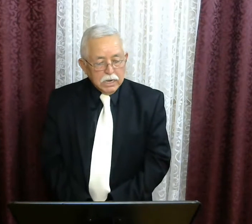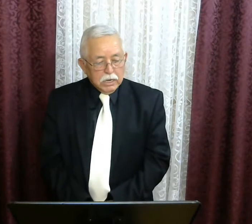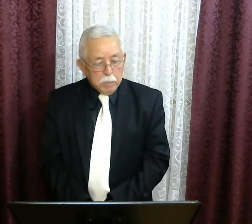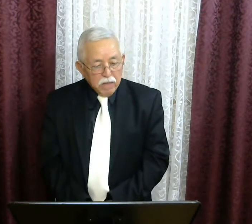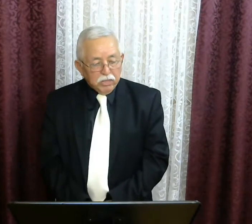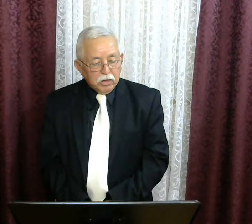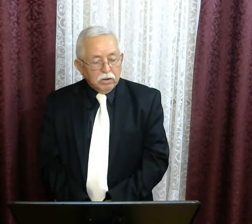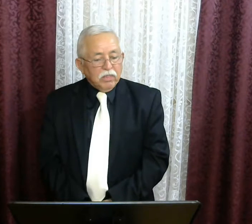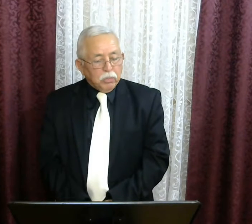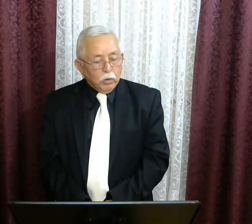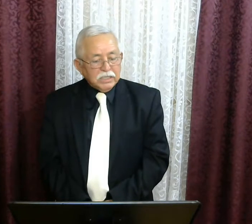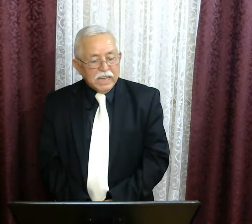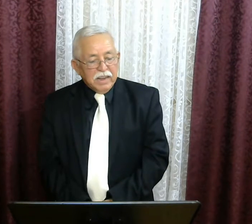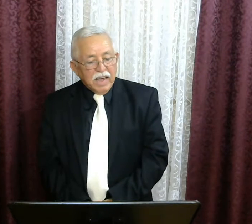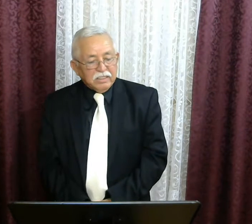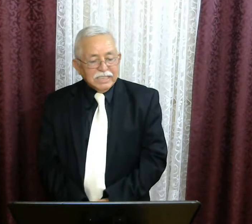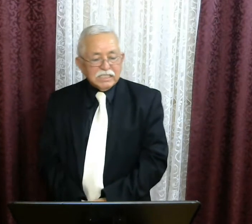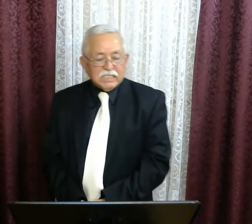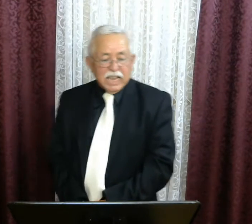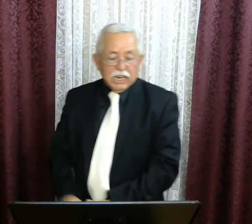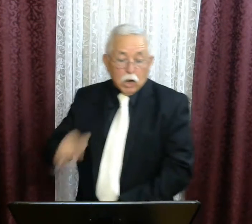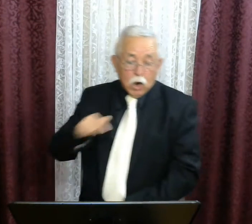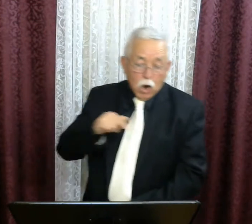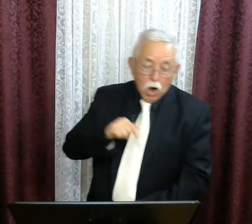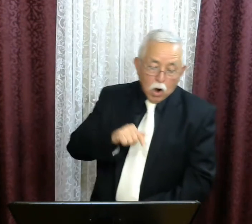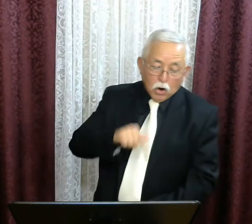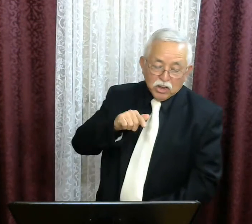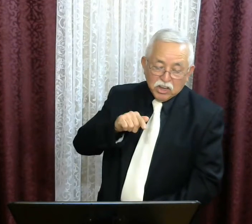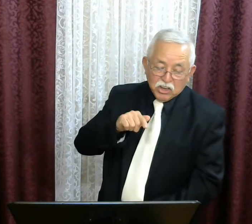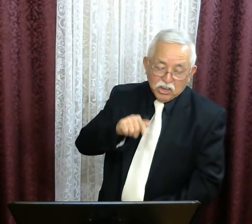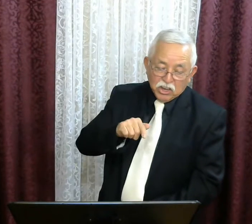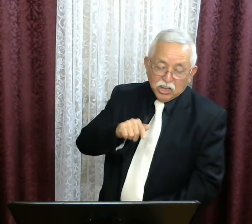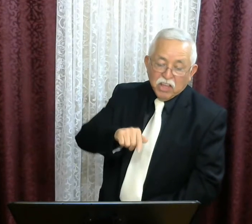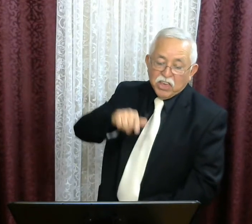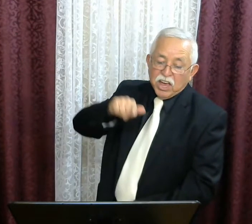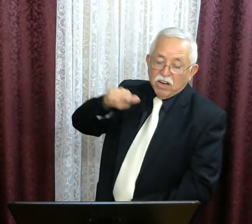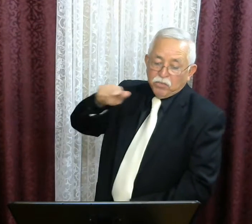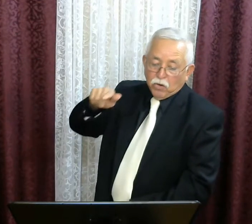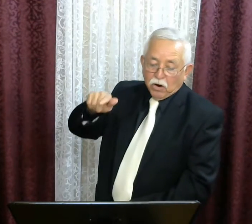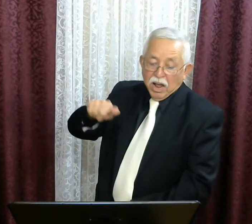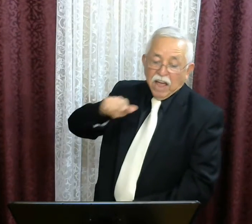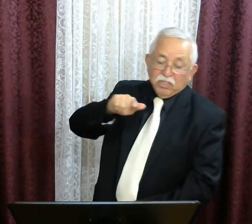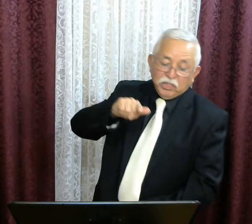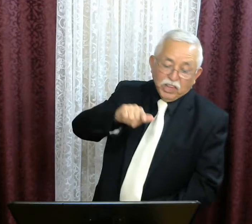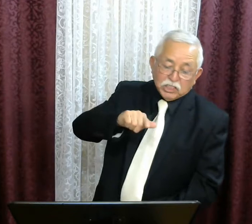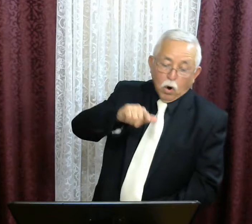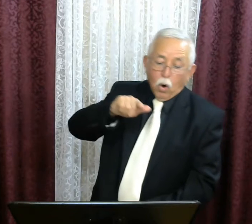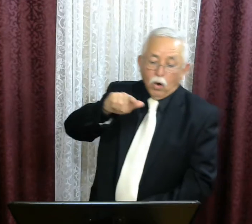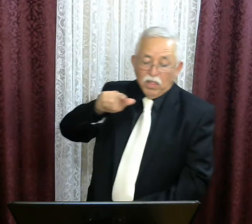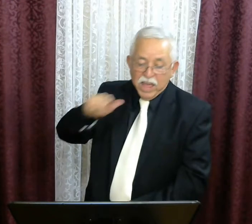Matthew 28:19. Matthew 28:19 said, go ye therefore and teach all